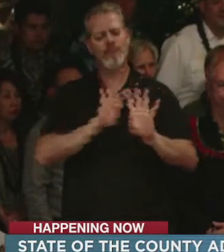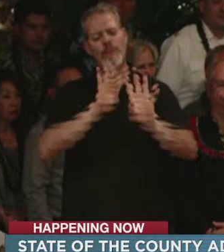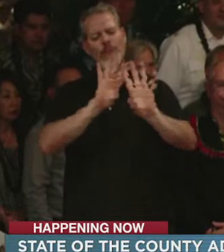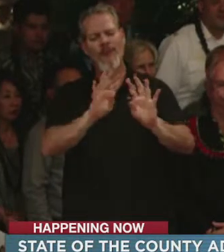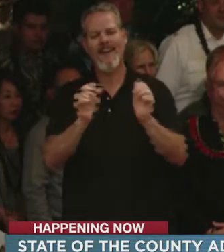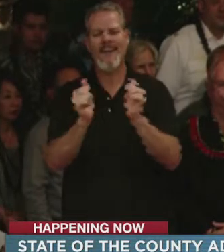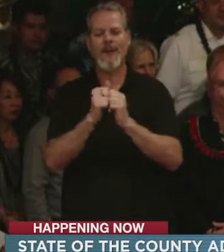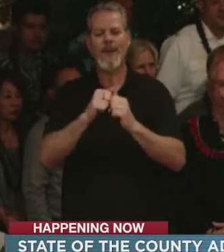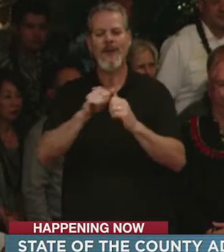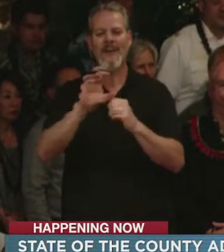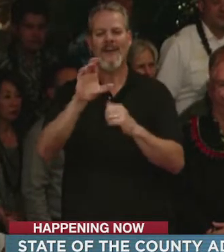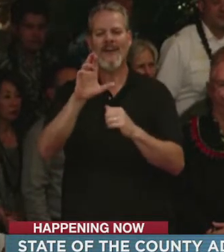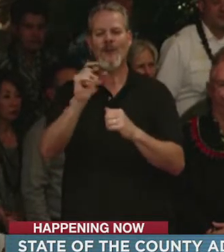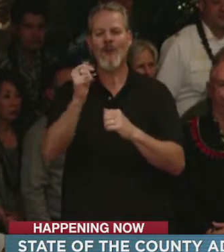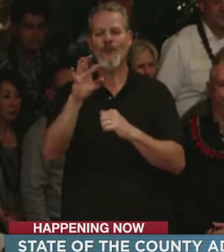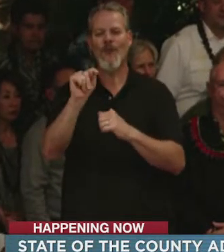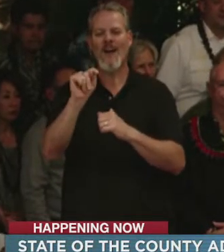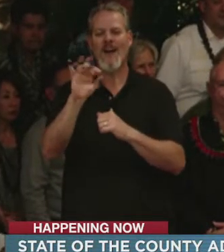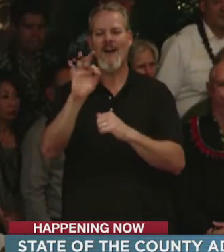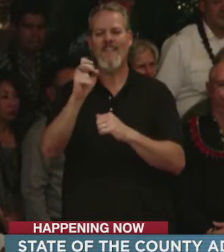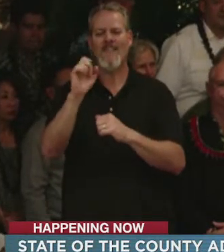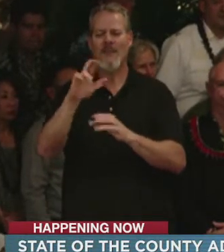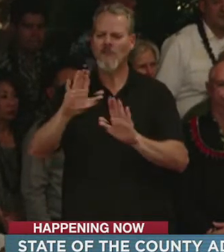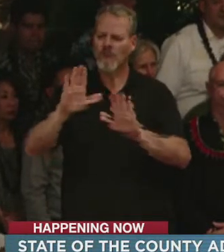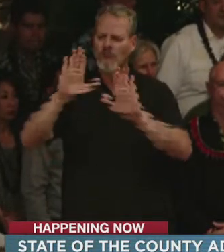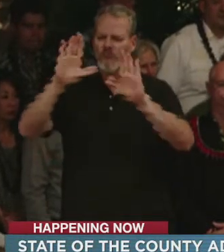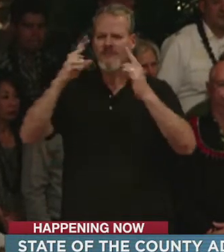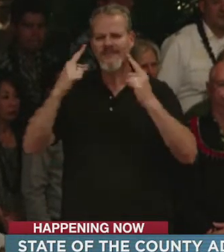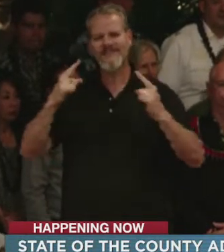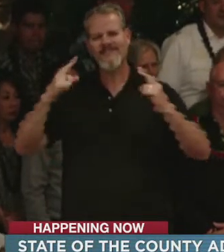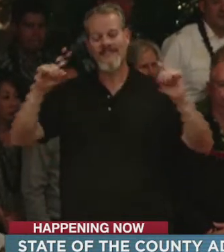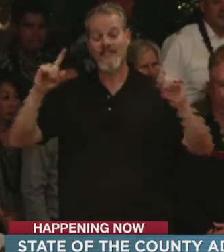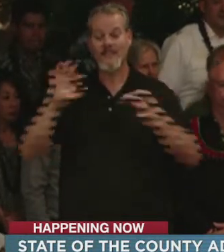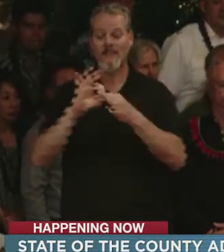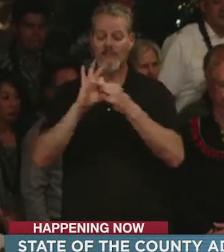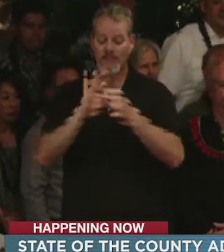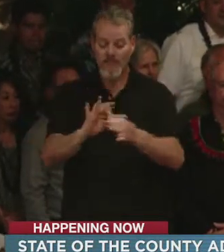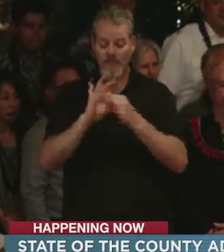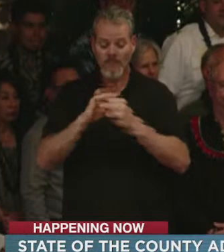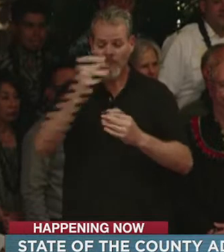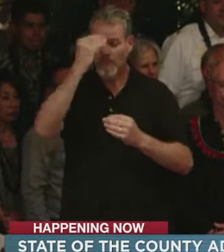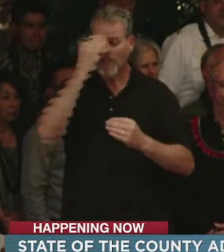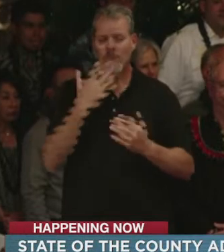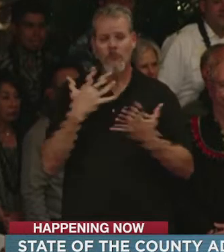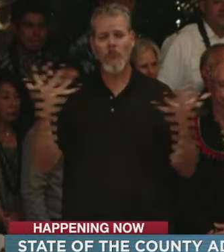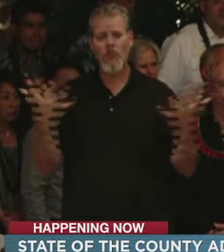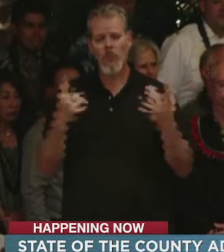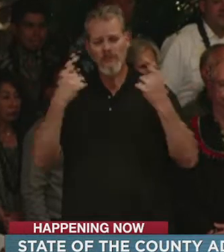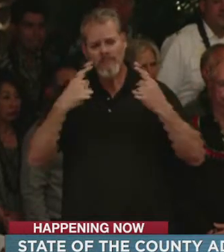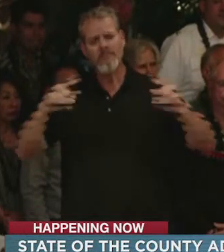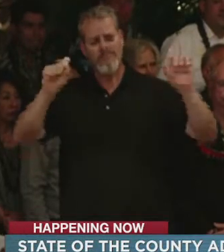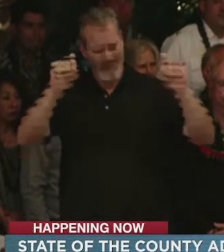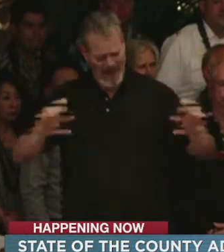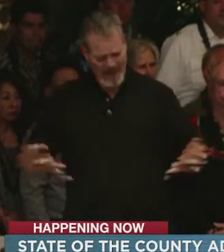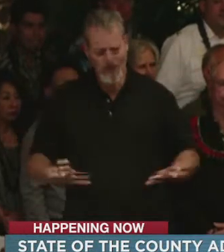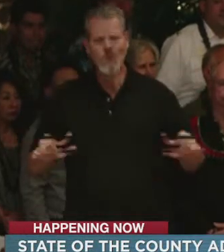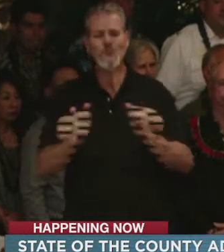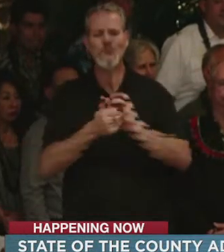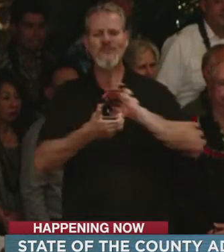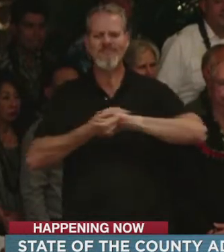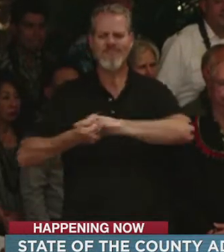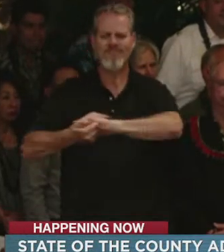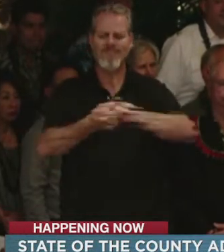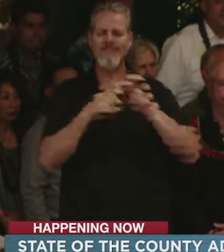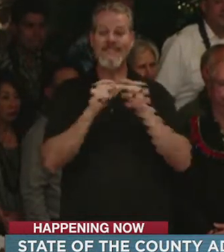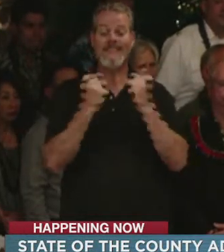fair was a great success and a reminder of what's possible through innovation and teamwork with everyone. And by the way,